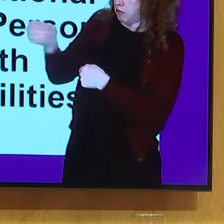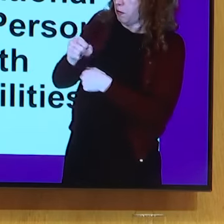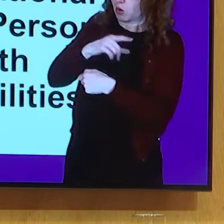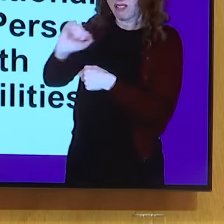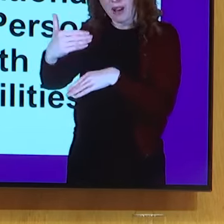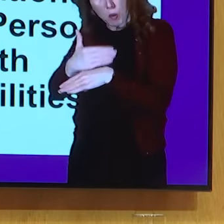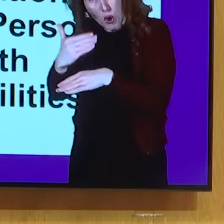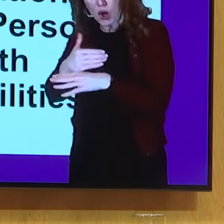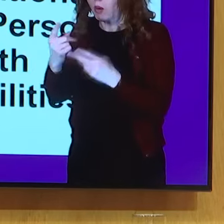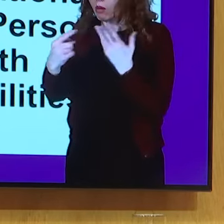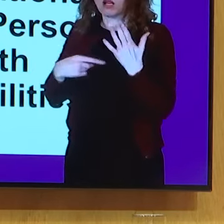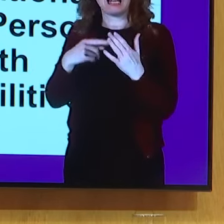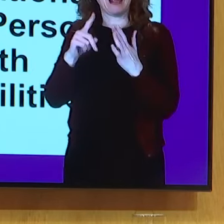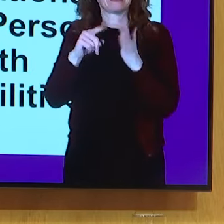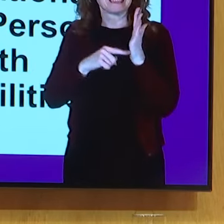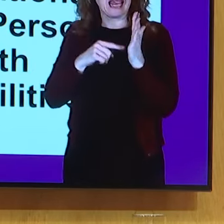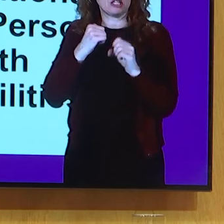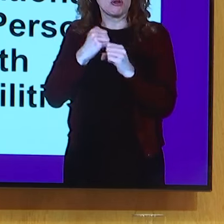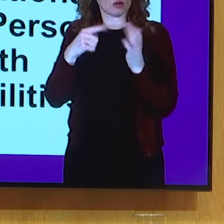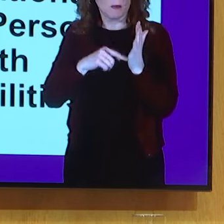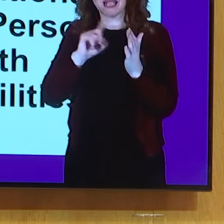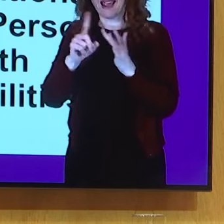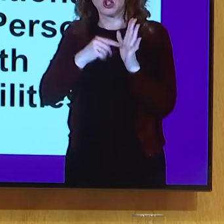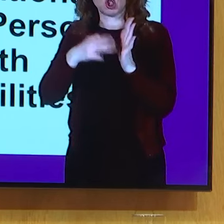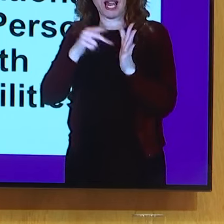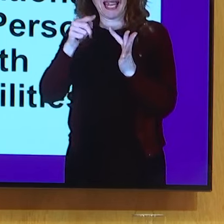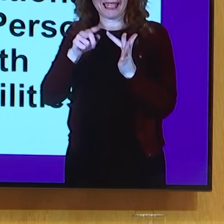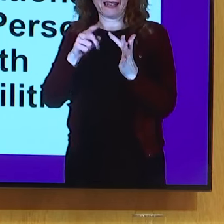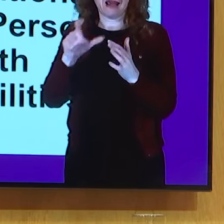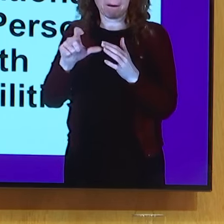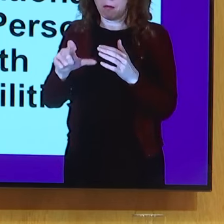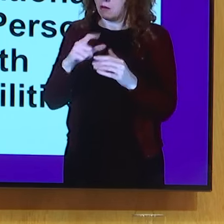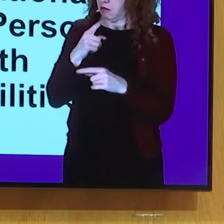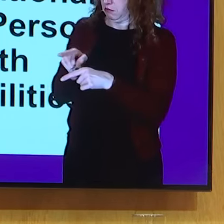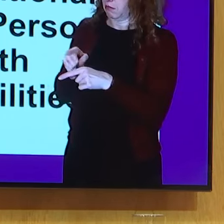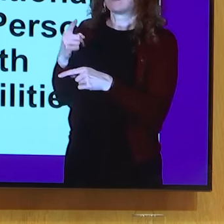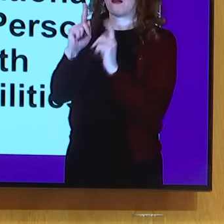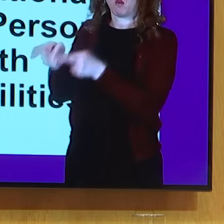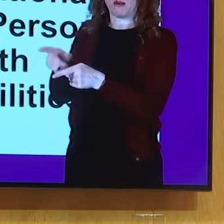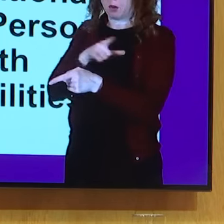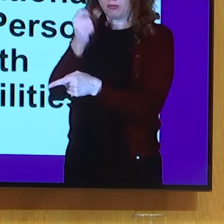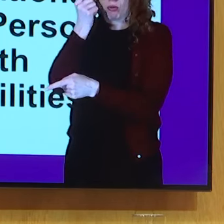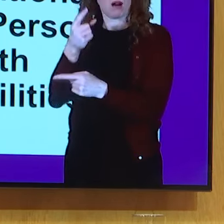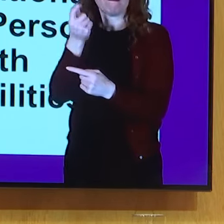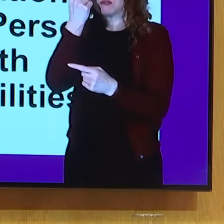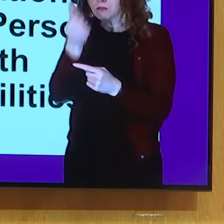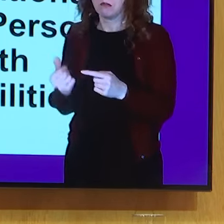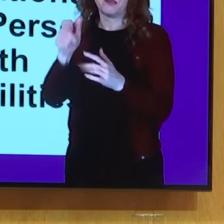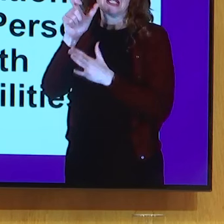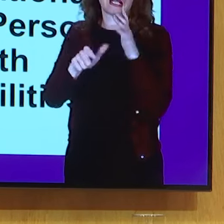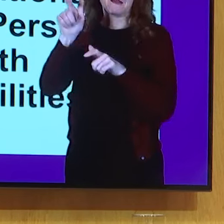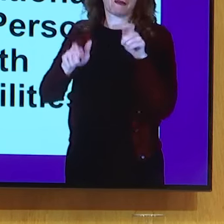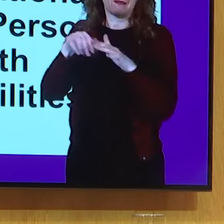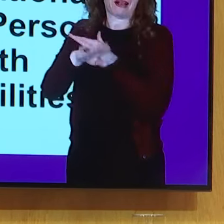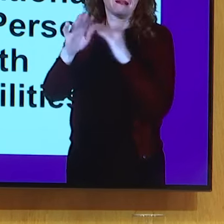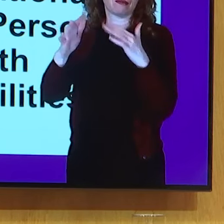both Tanny Gray Thompson and Jane Campbell were appointed because there was a recognition that there weren't that many disabled people, to say the least, in the House of Commons.